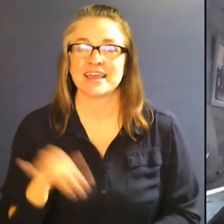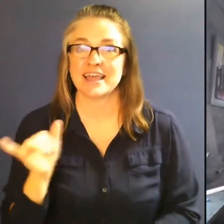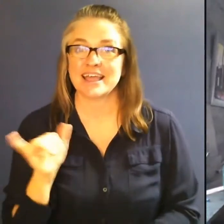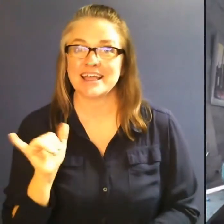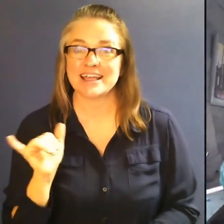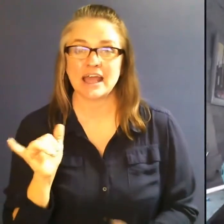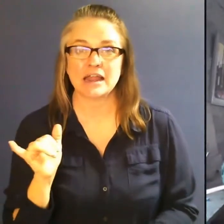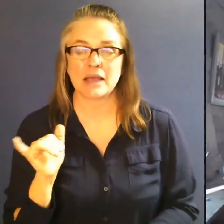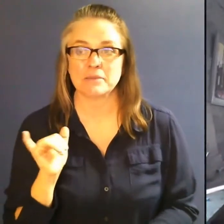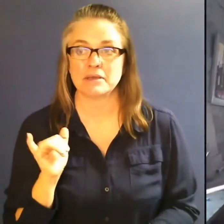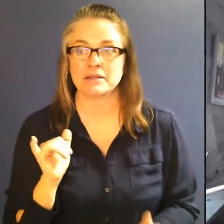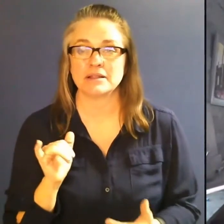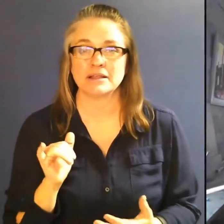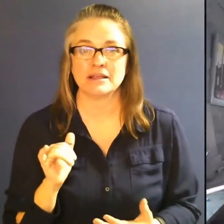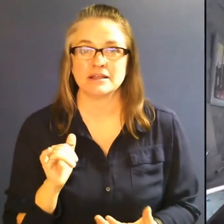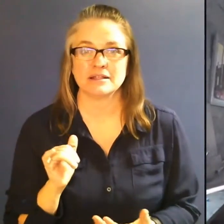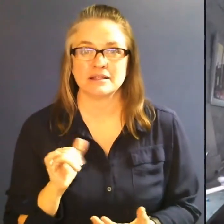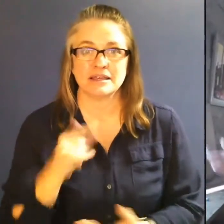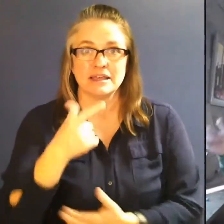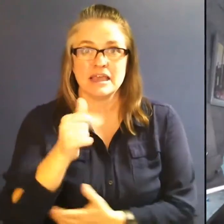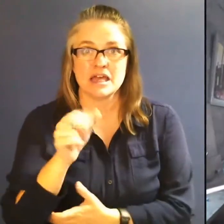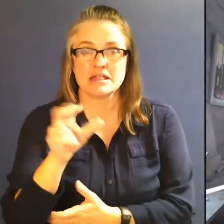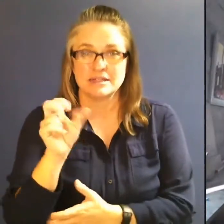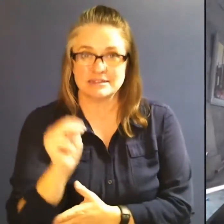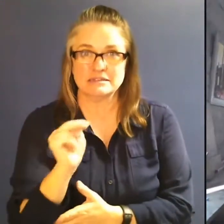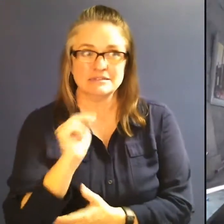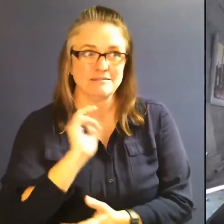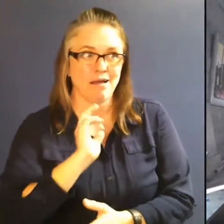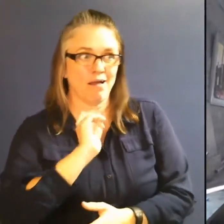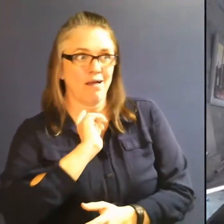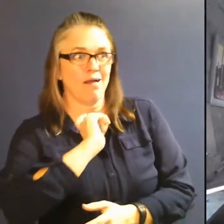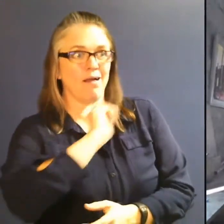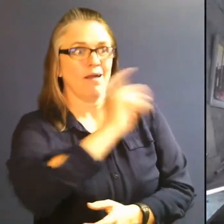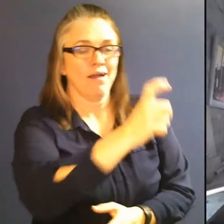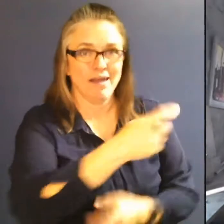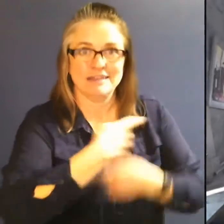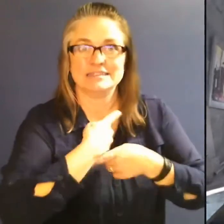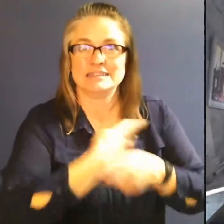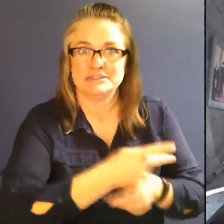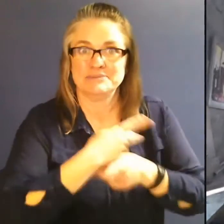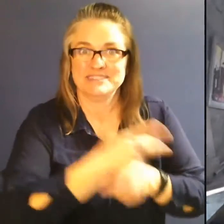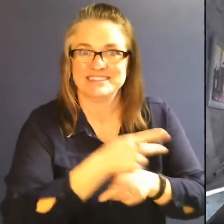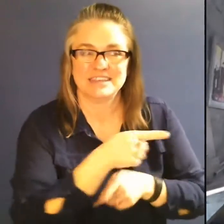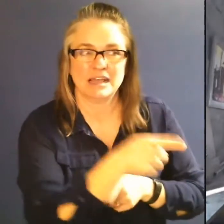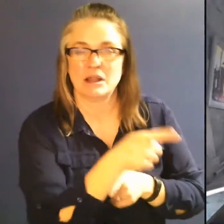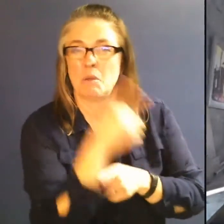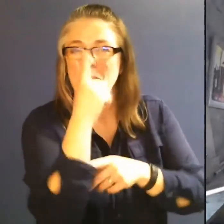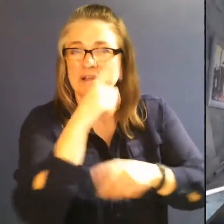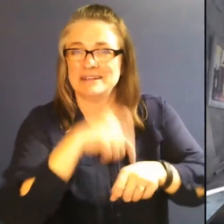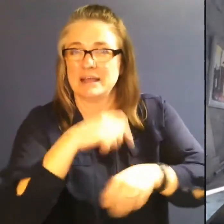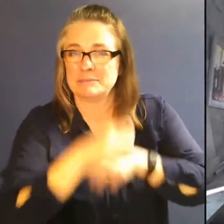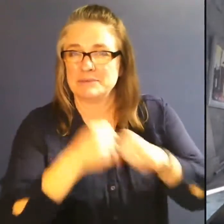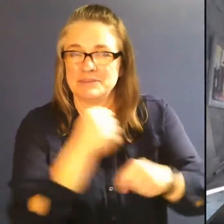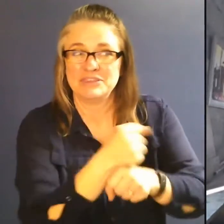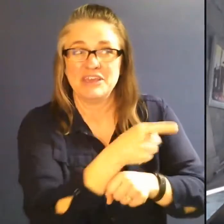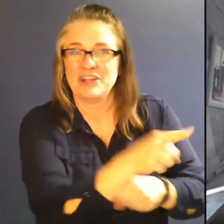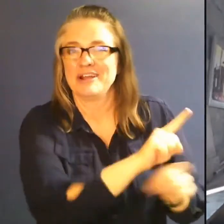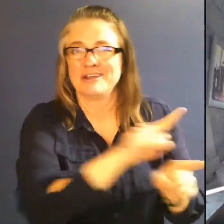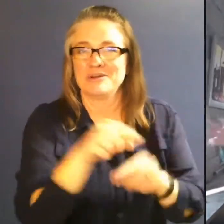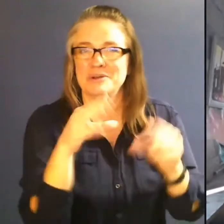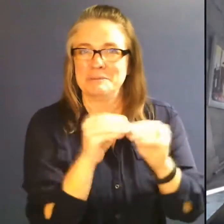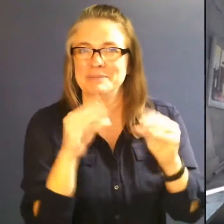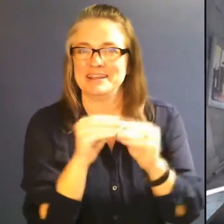Yeah, we used to give a gallon right to the superintendent, and superintendent had a meeting that they went to once a year, and I don't know,